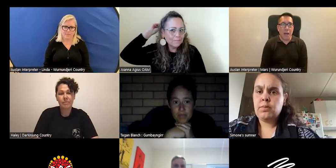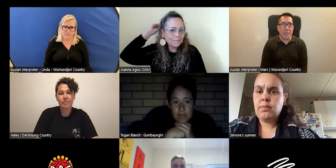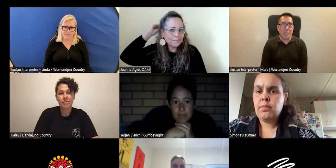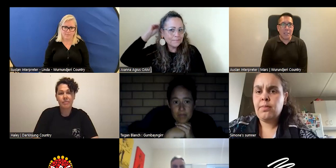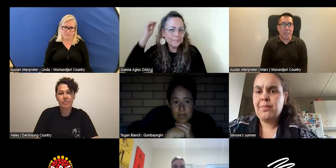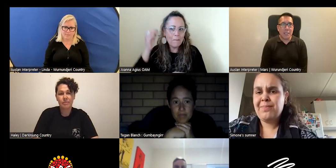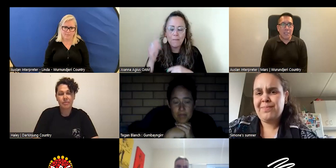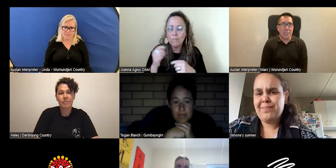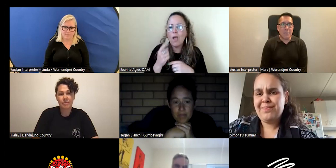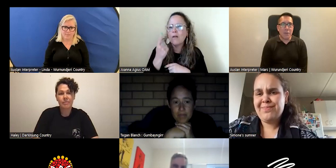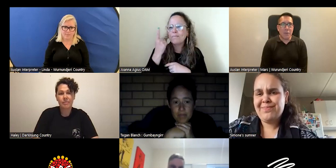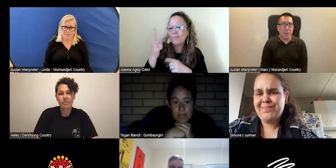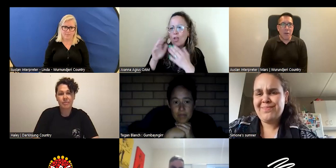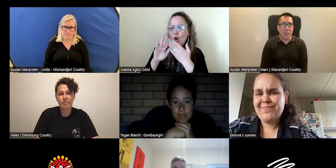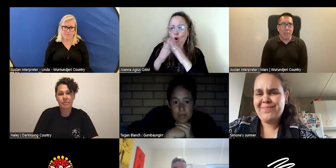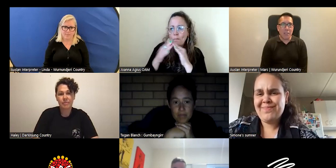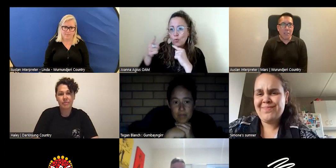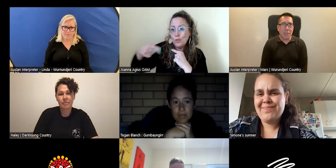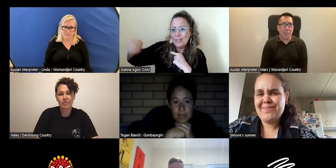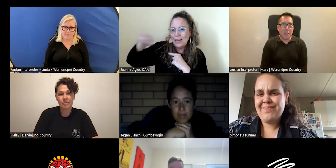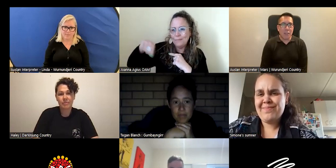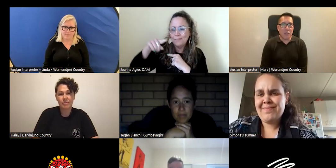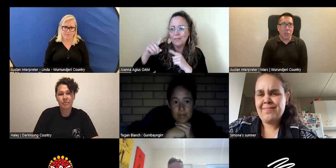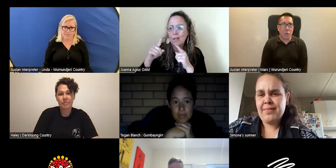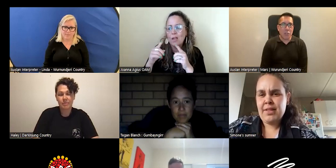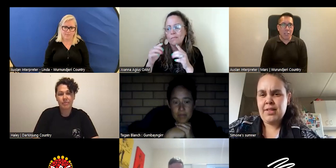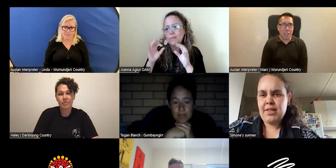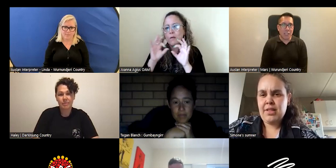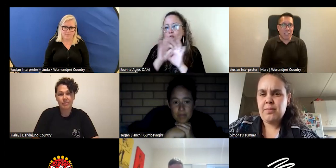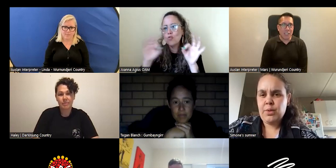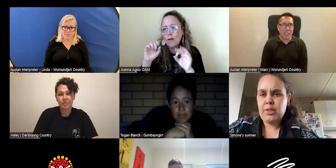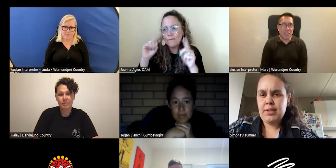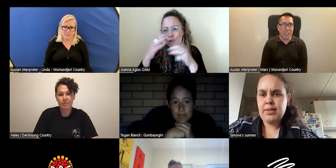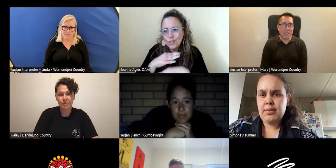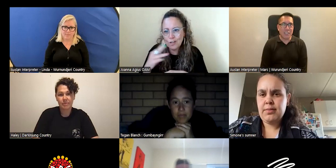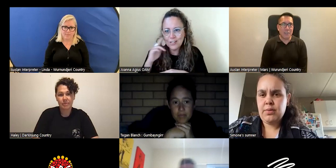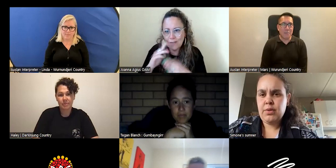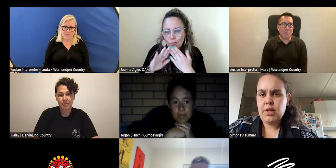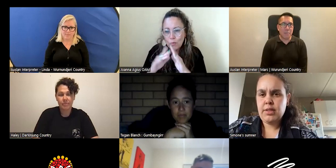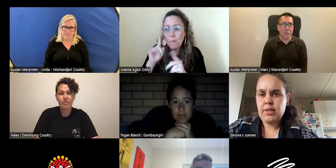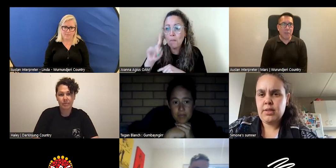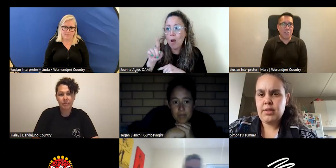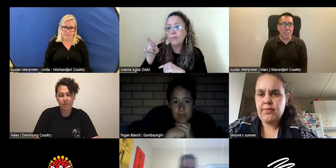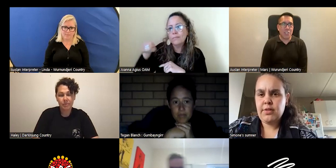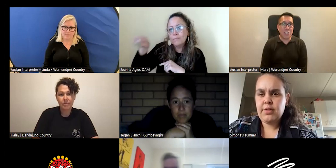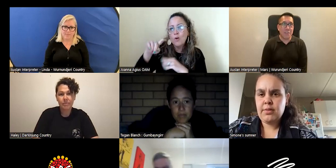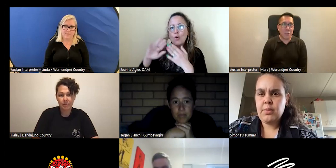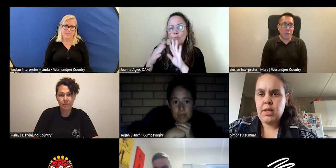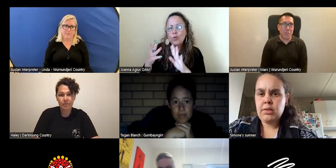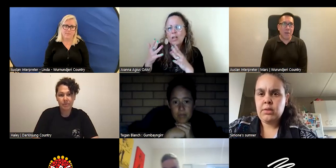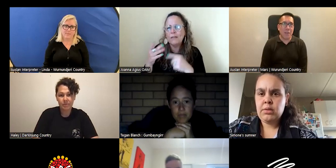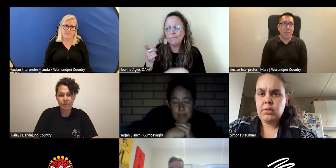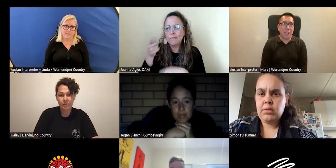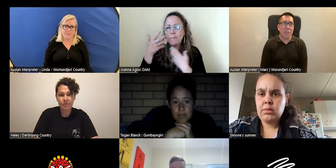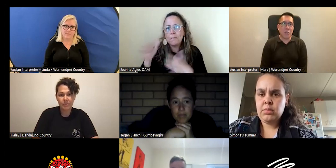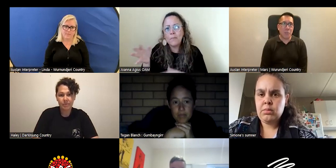questions, but just bear in mind that the community, not the First Nations deaf